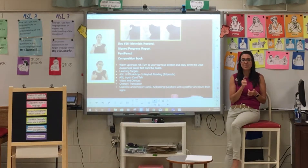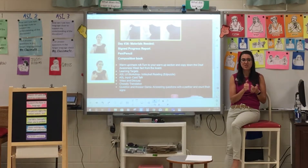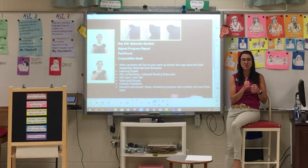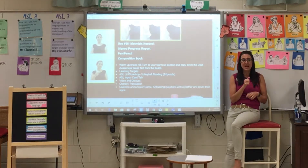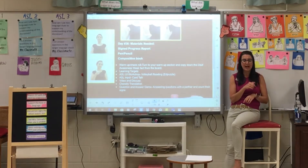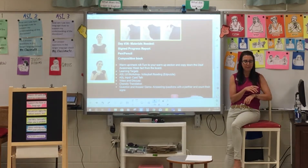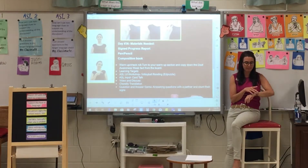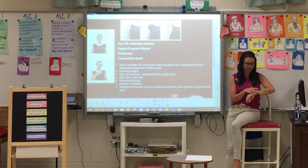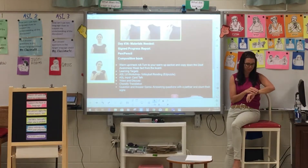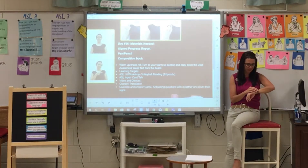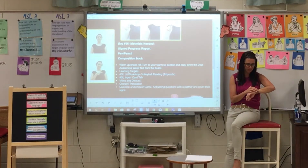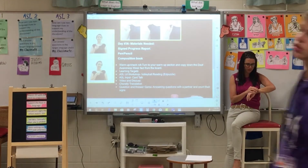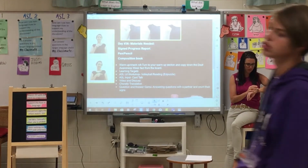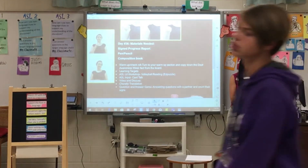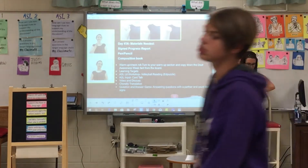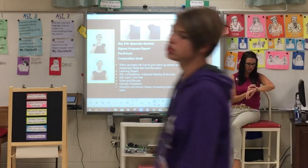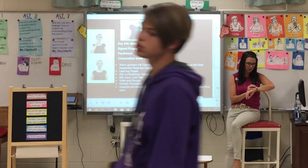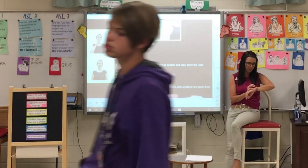the Edpuzzle app.